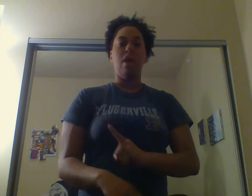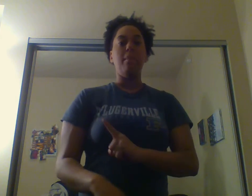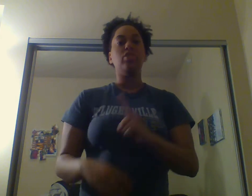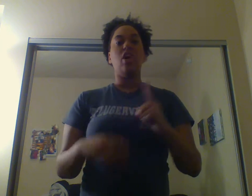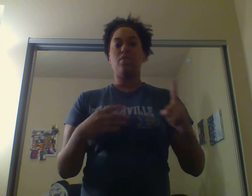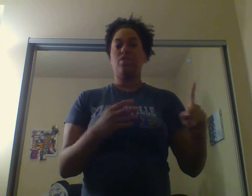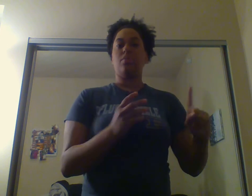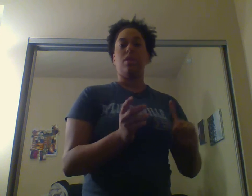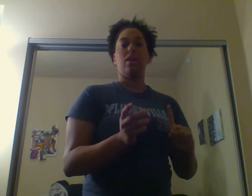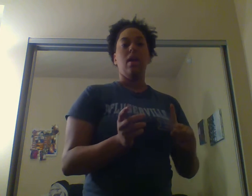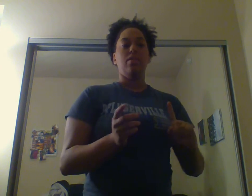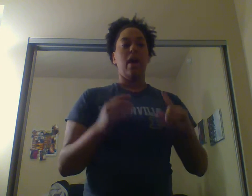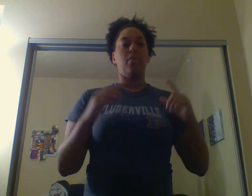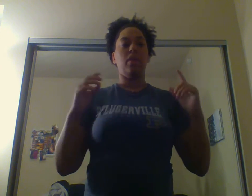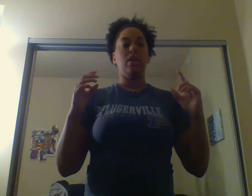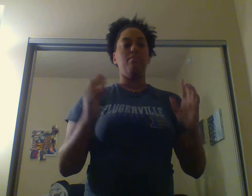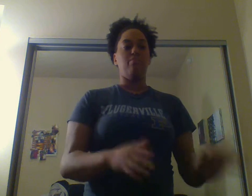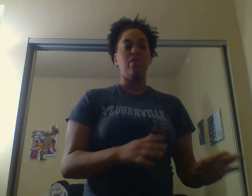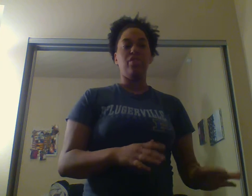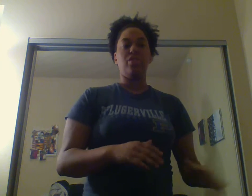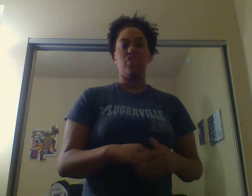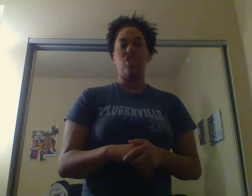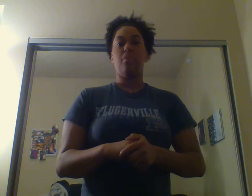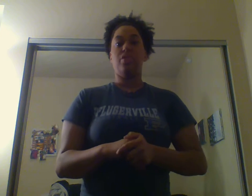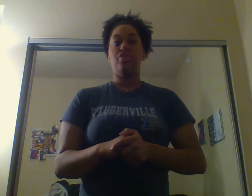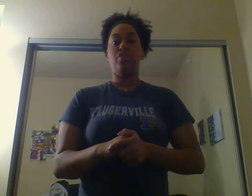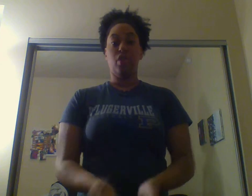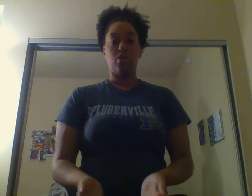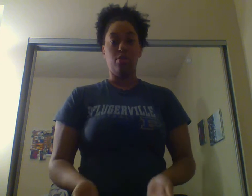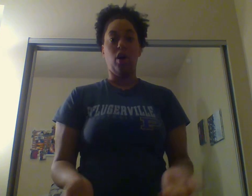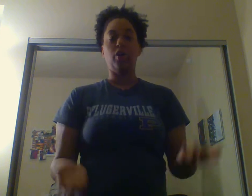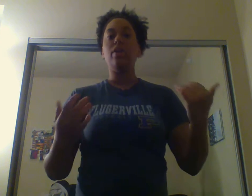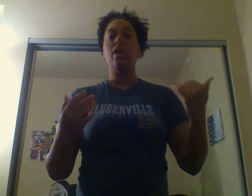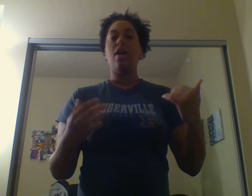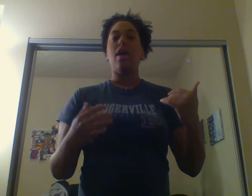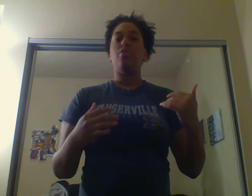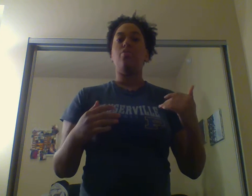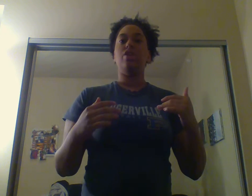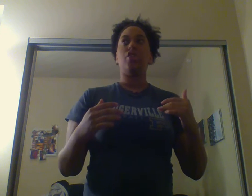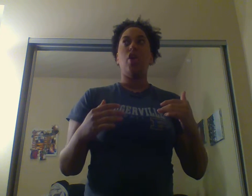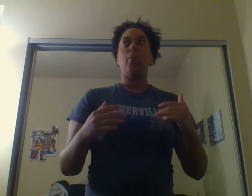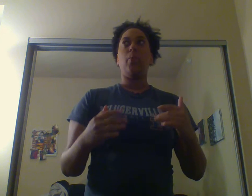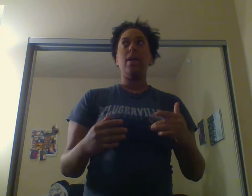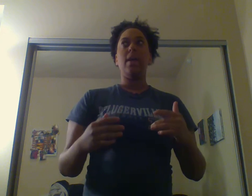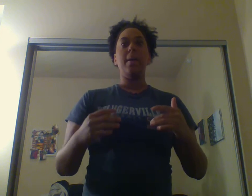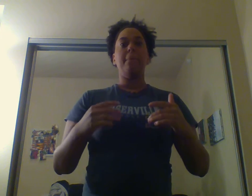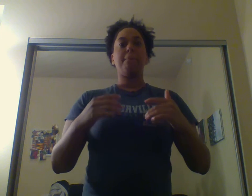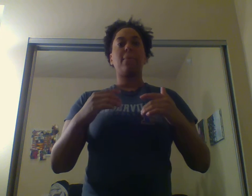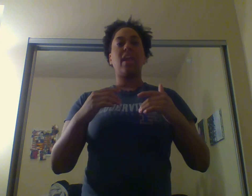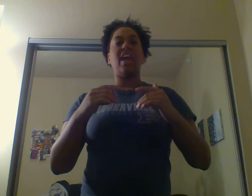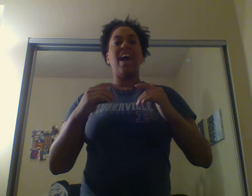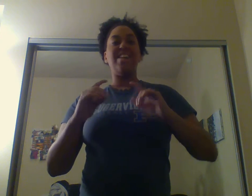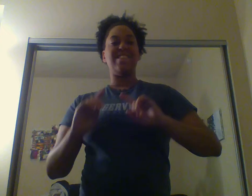baby talk, which is something that we briefly touched on with Dr. Baldwin, in which we, as